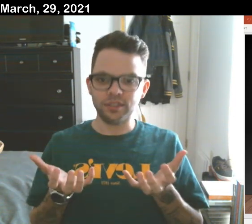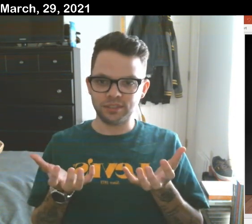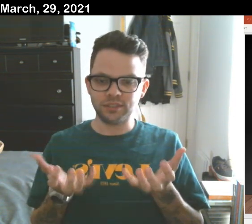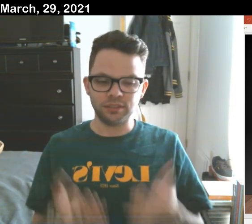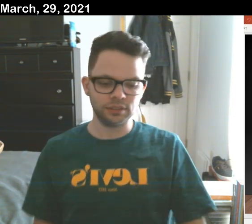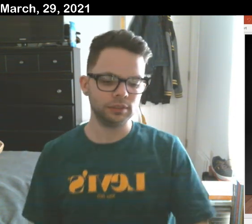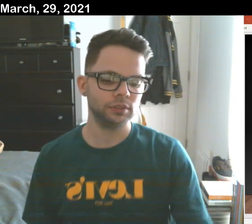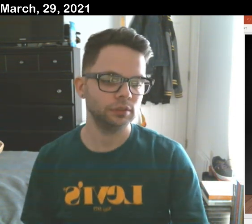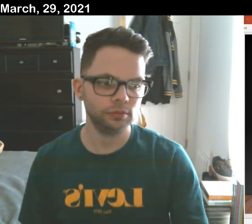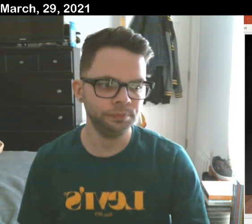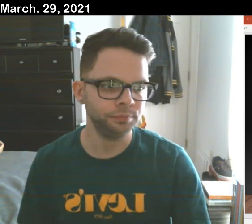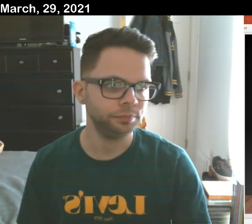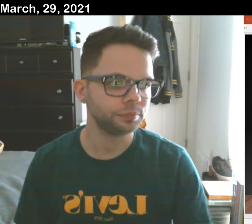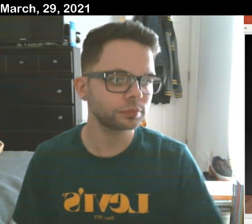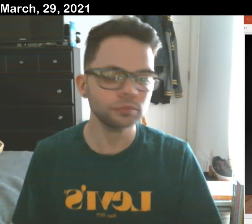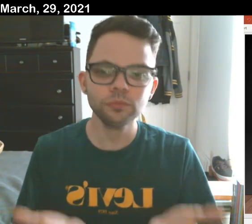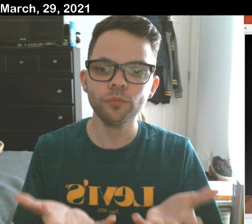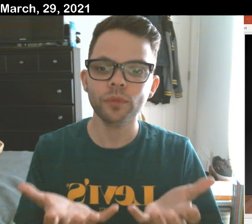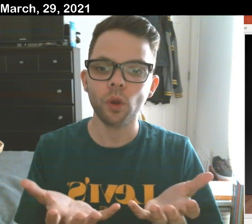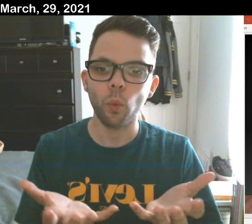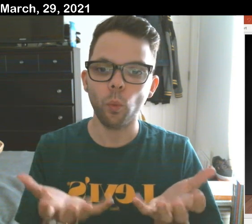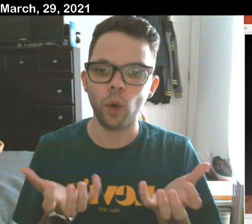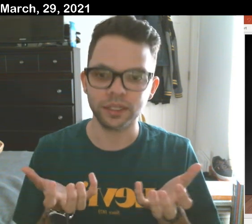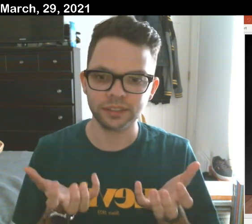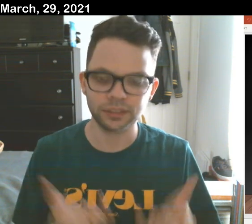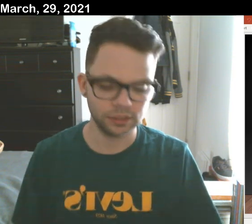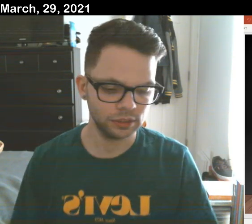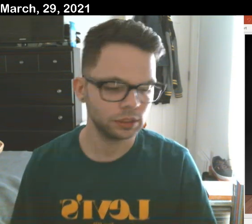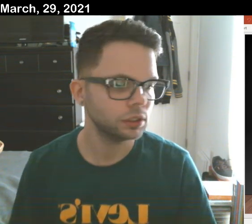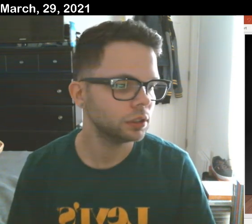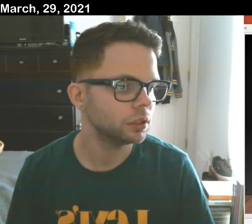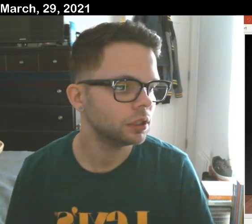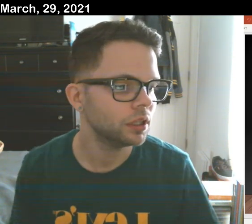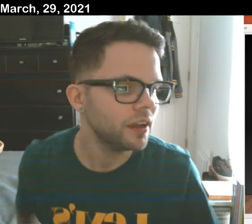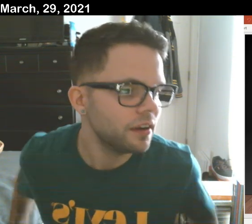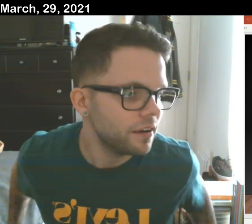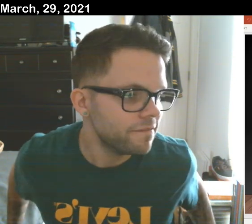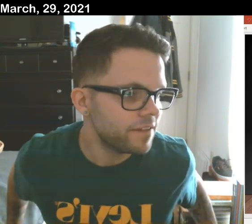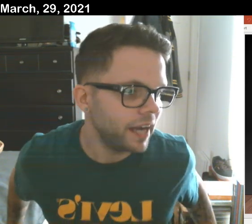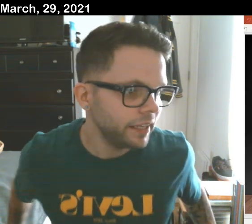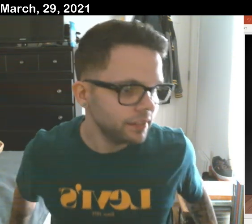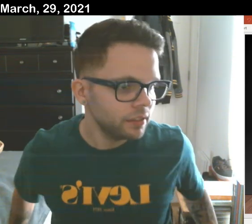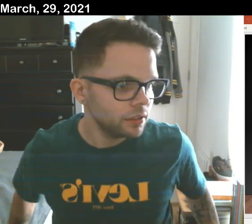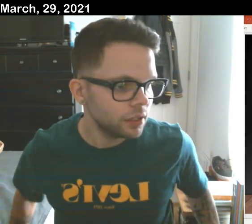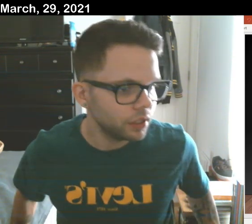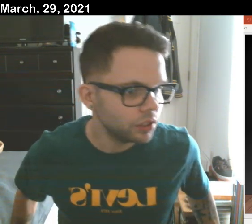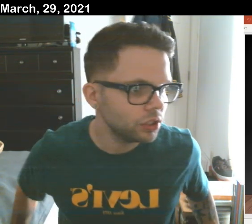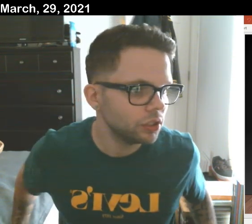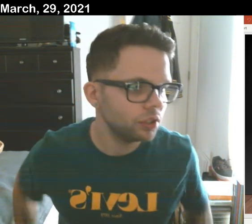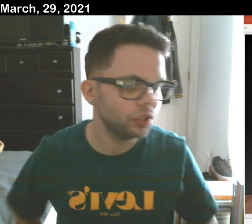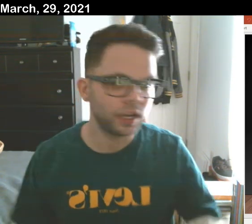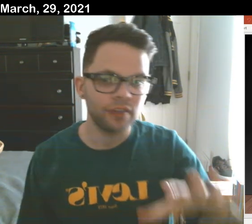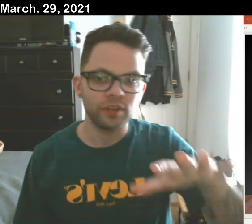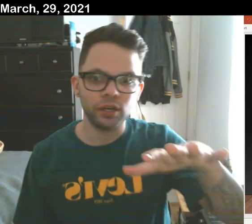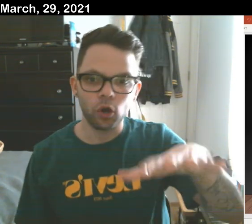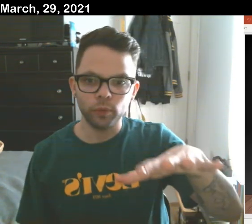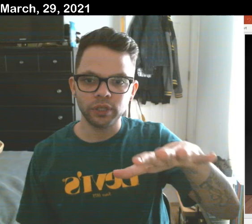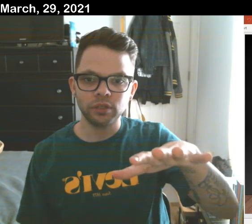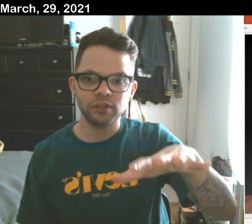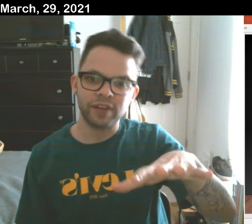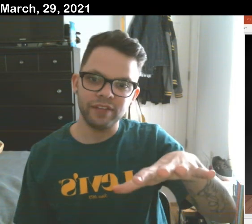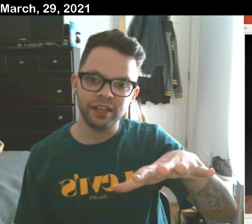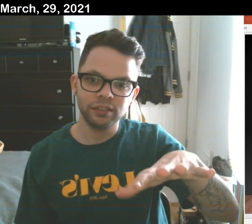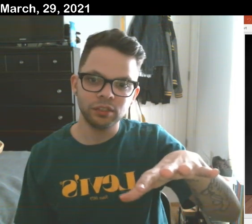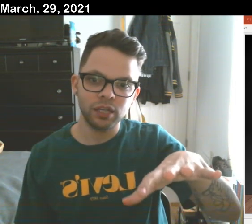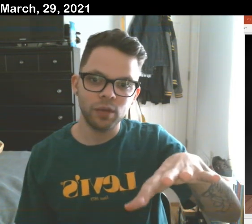I want. Want. Find, you're going to have an